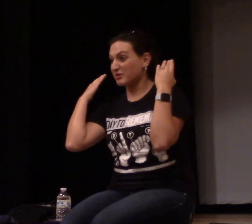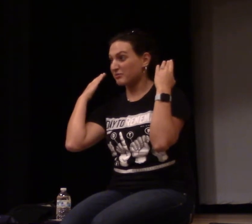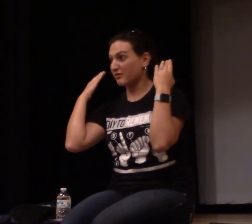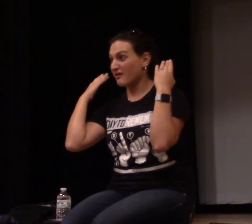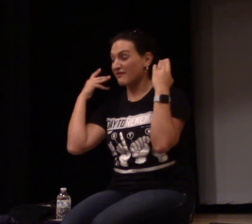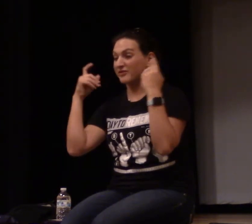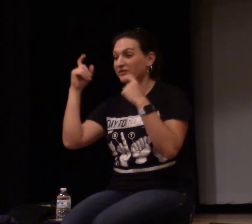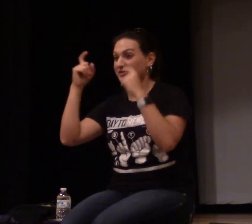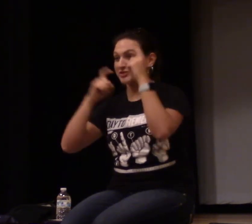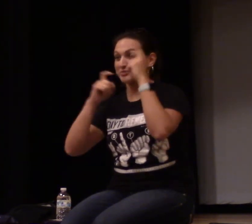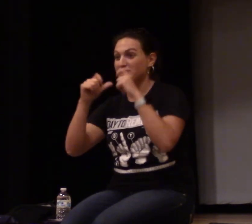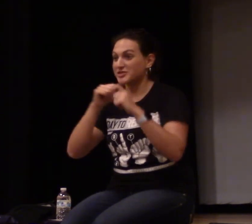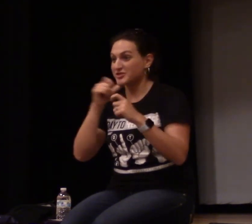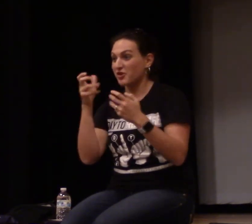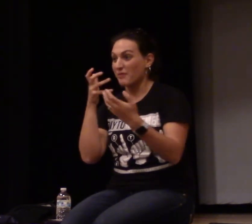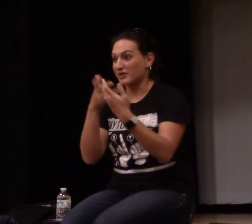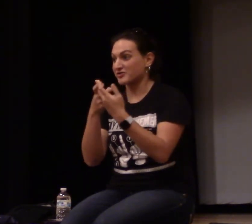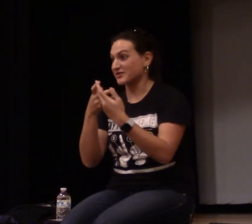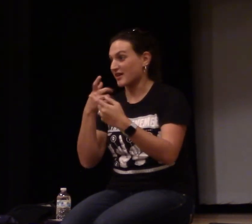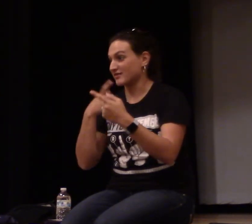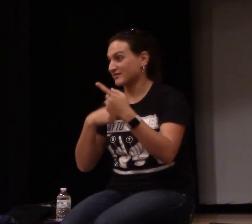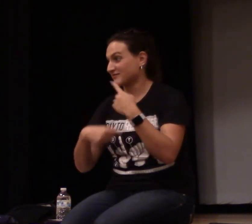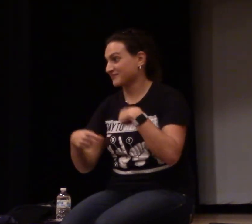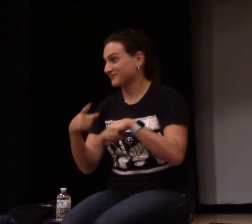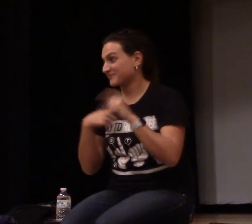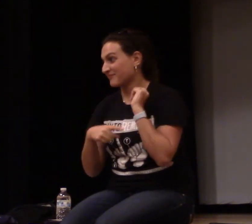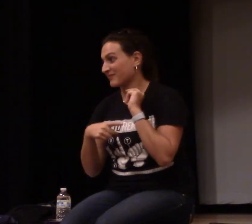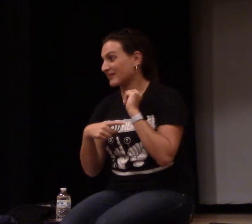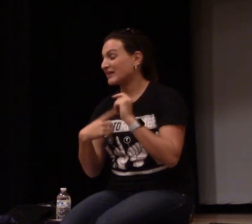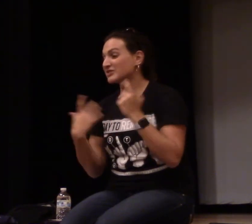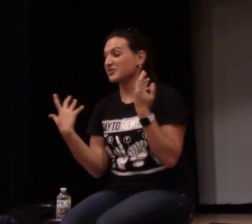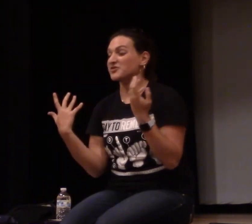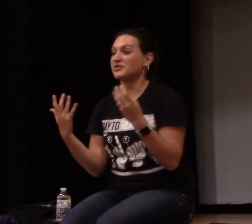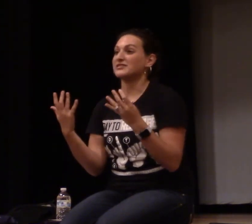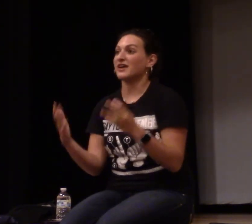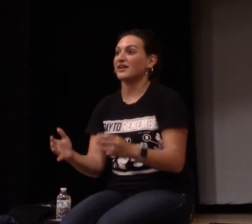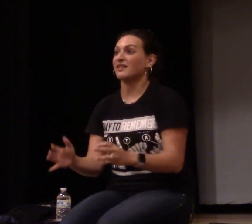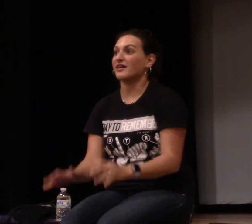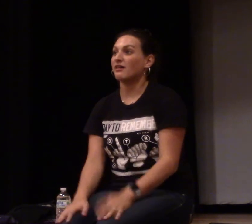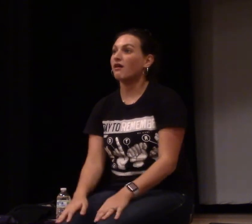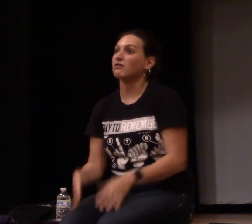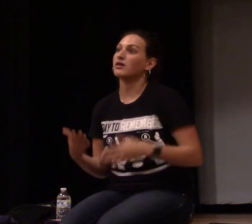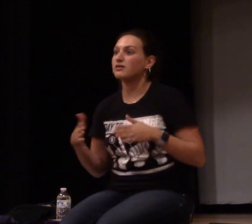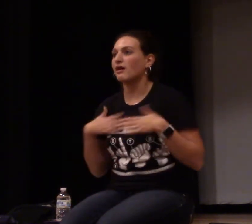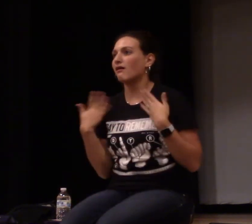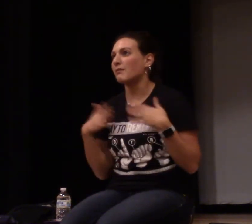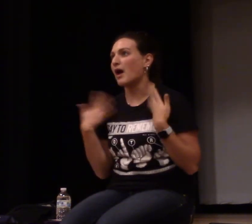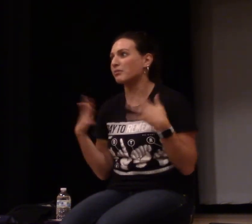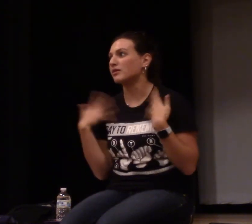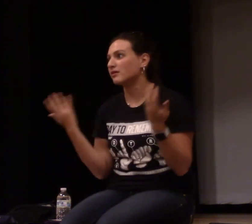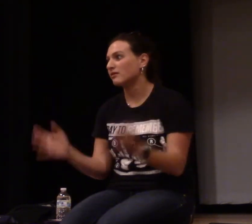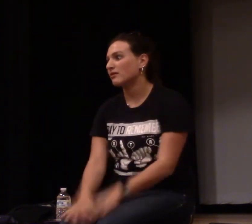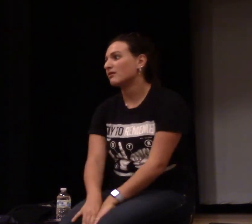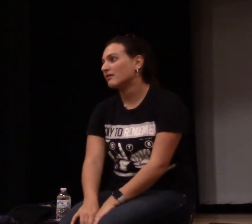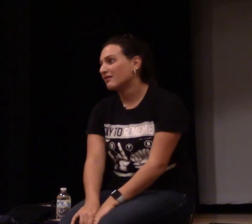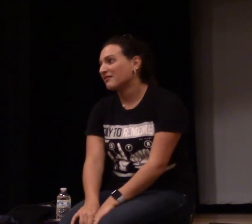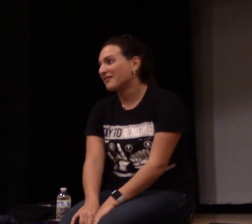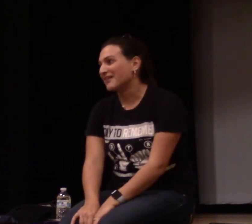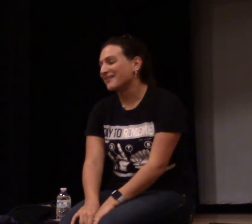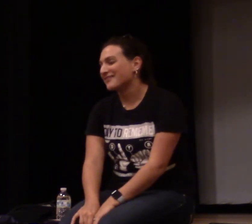people if your facial expressions don't match the sign. So you can say like, oh, like, yeah, I'm happy. Like, to them